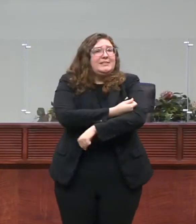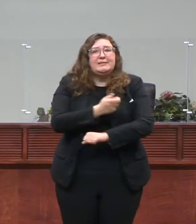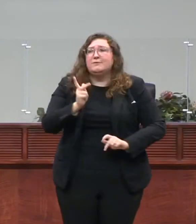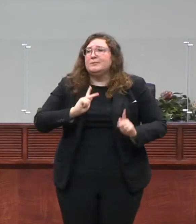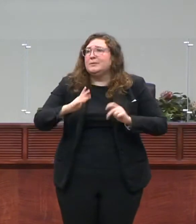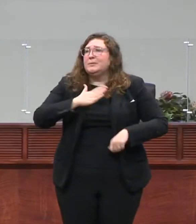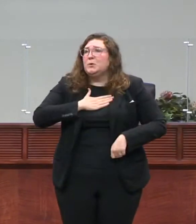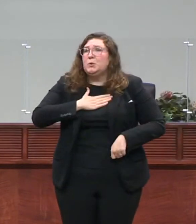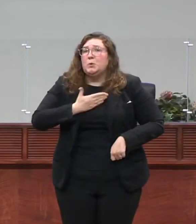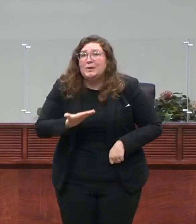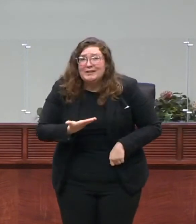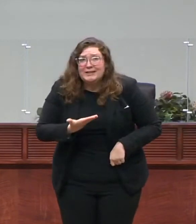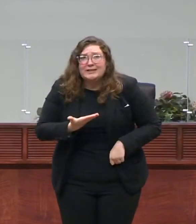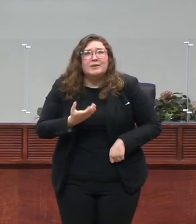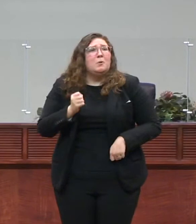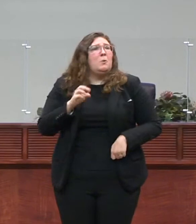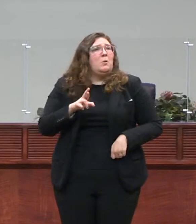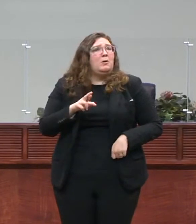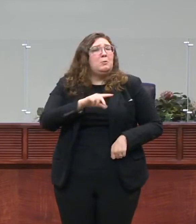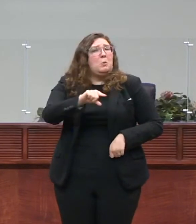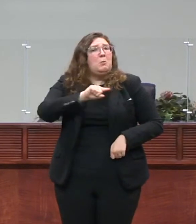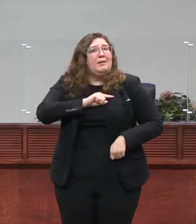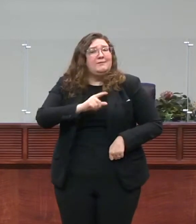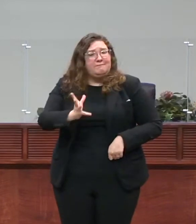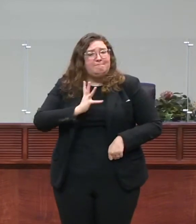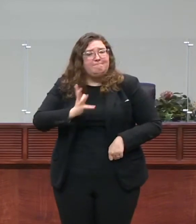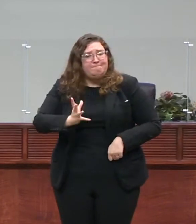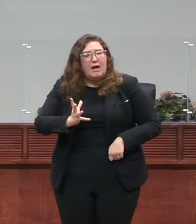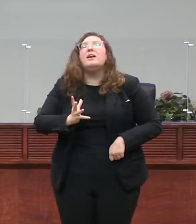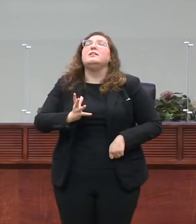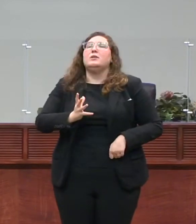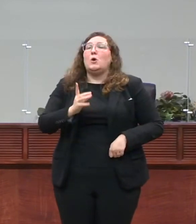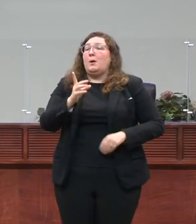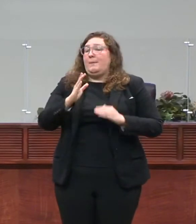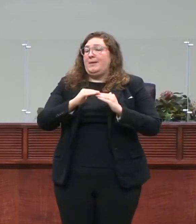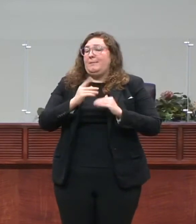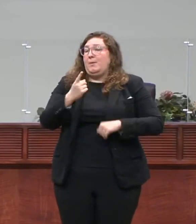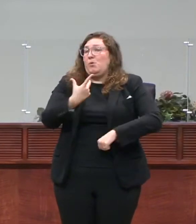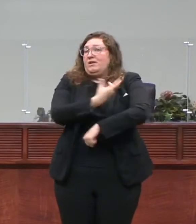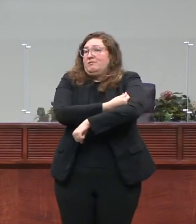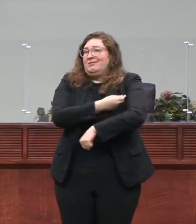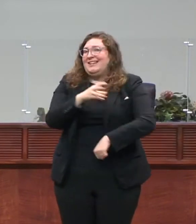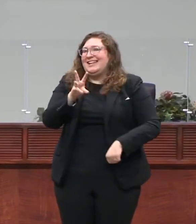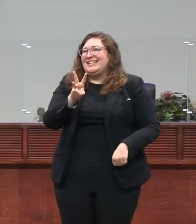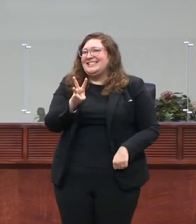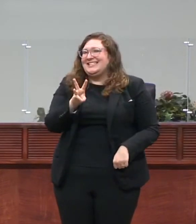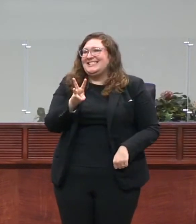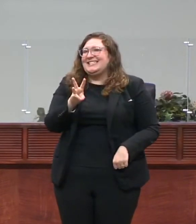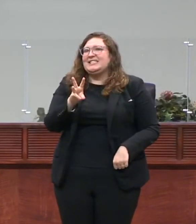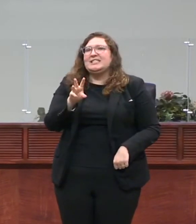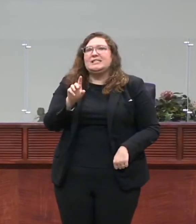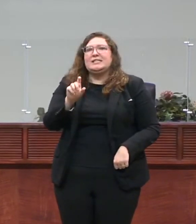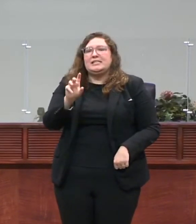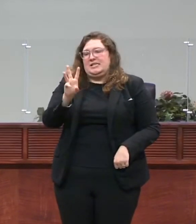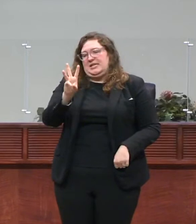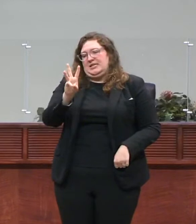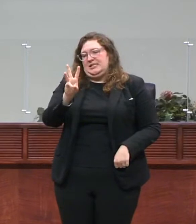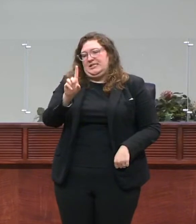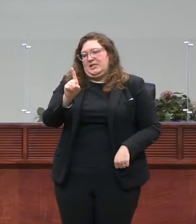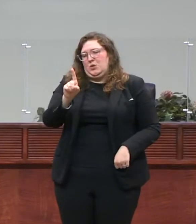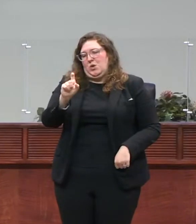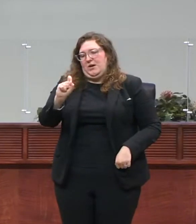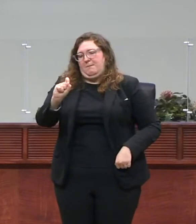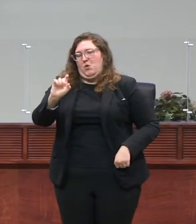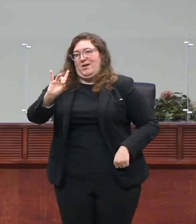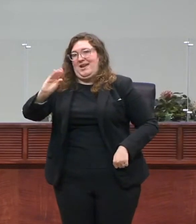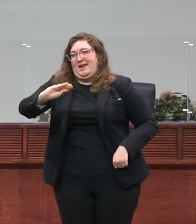with 1 dose or more, we are at 60.8% of those. Another group that we